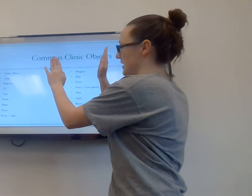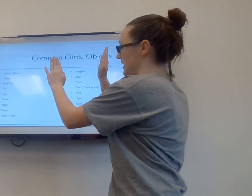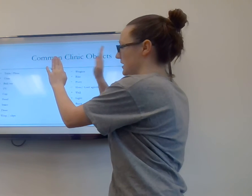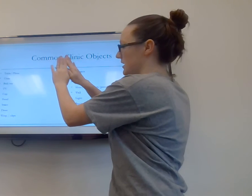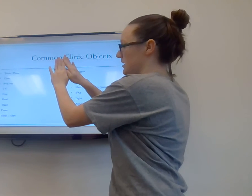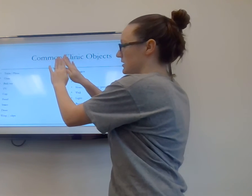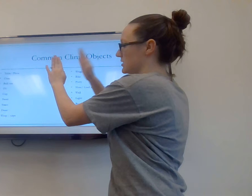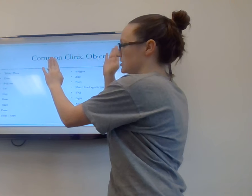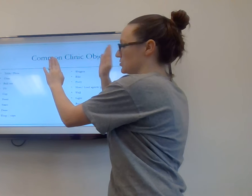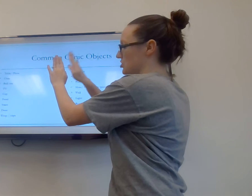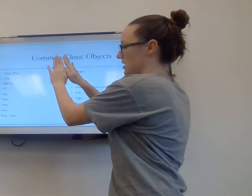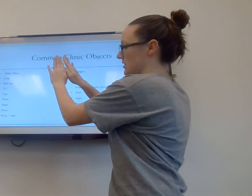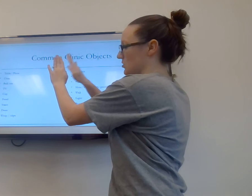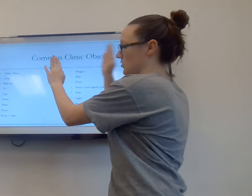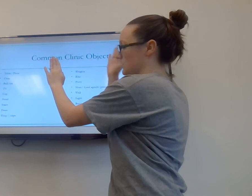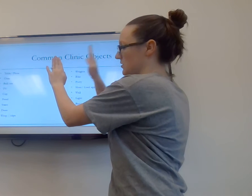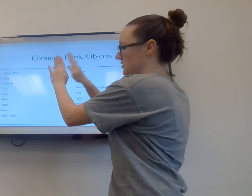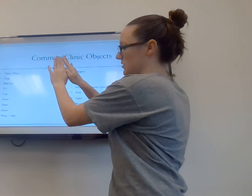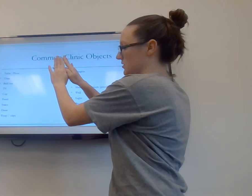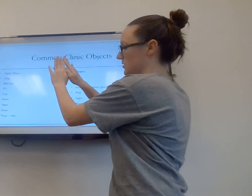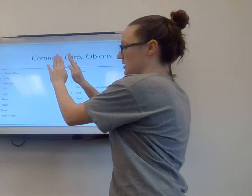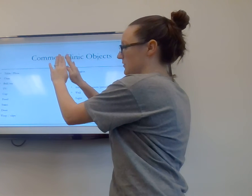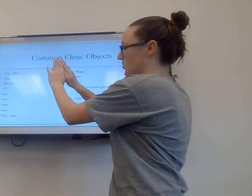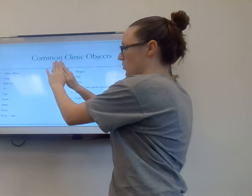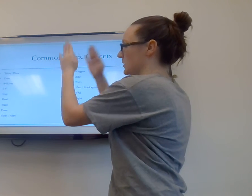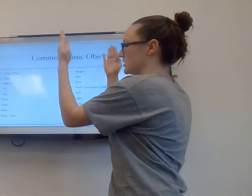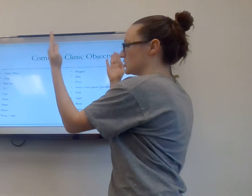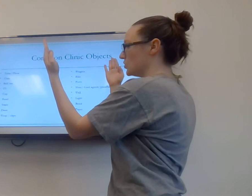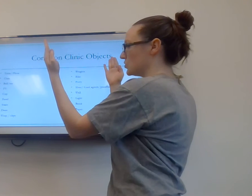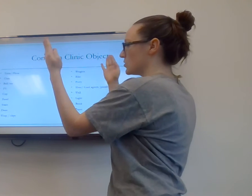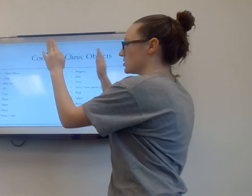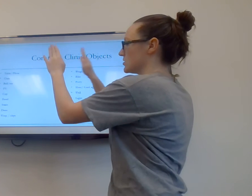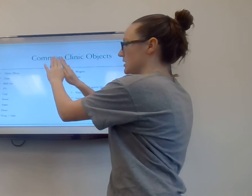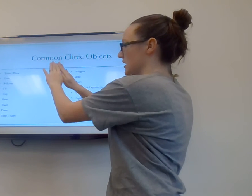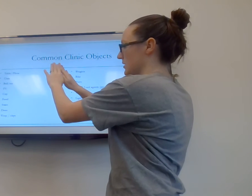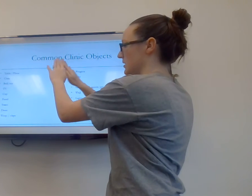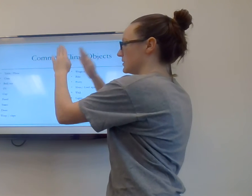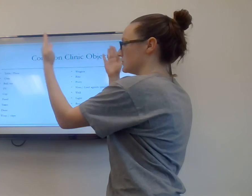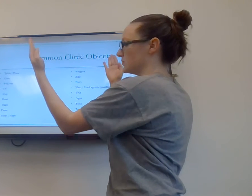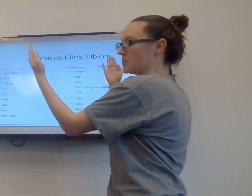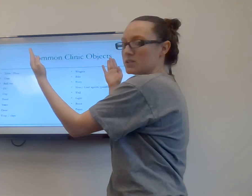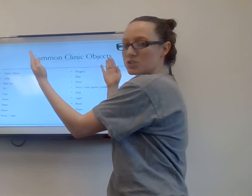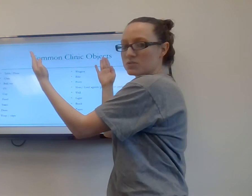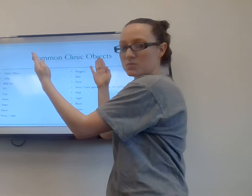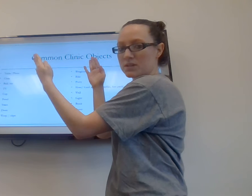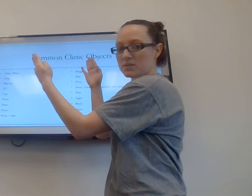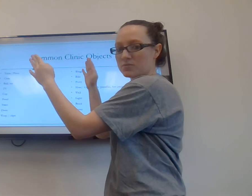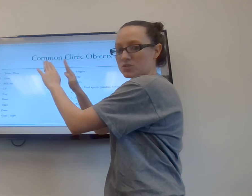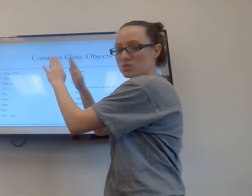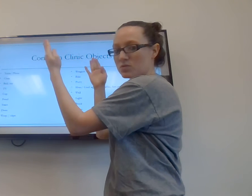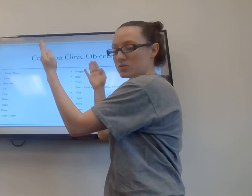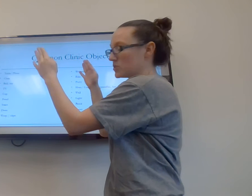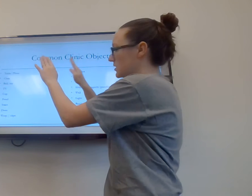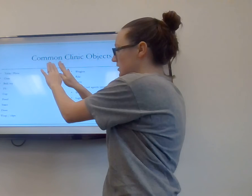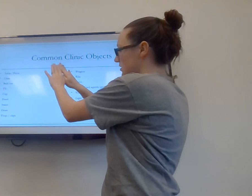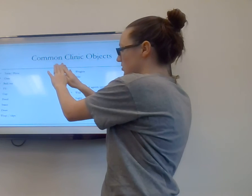hand, you shut the door. If you open 2 doors, like a French doors, you